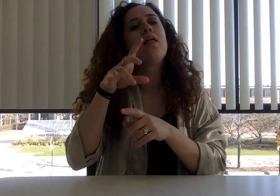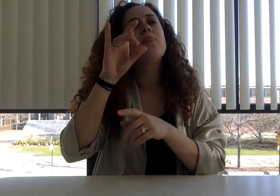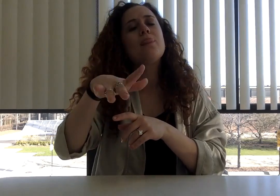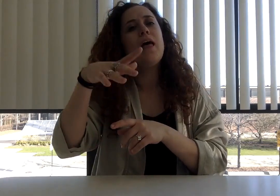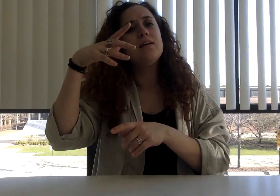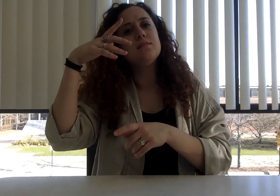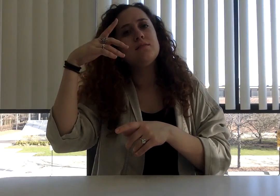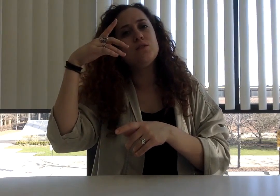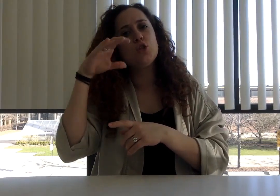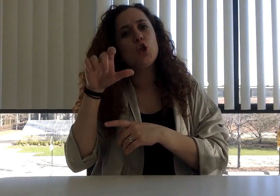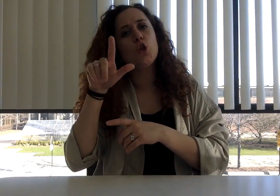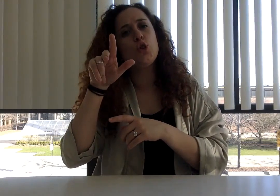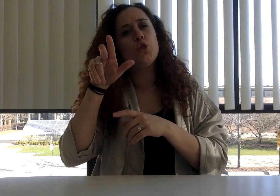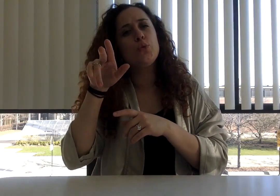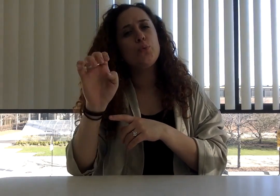causing that to happen.